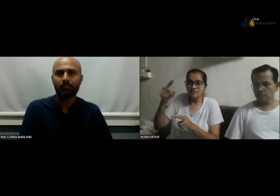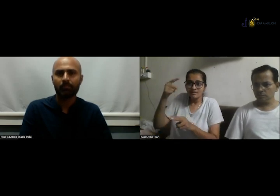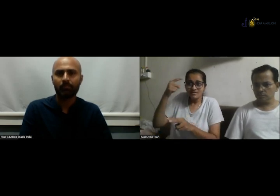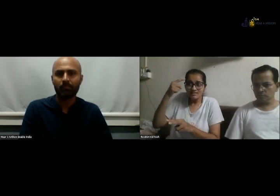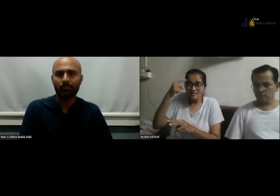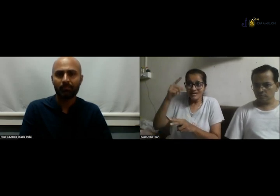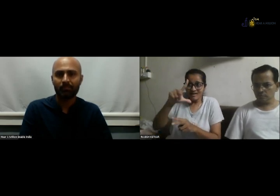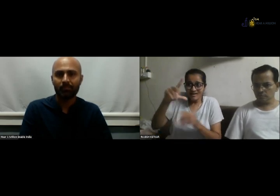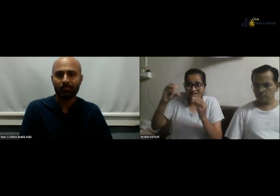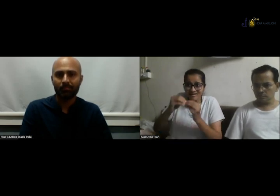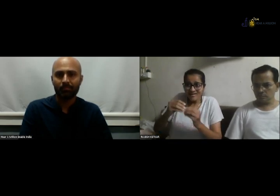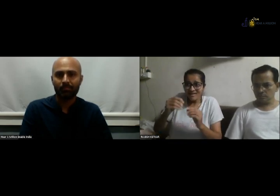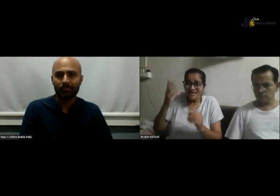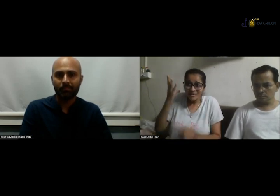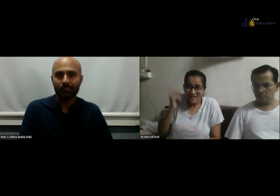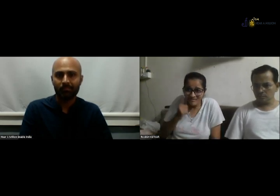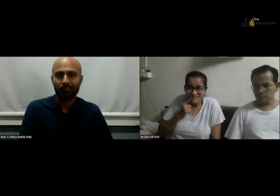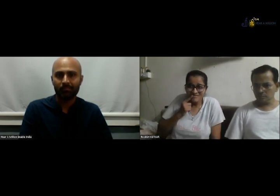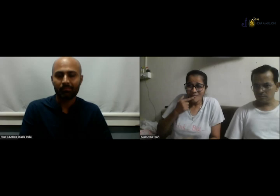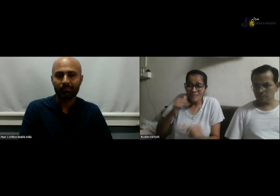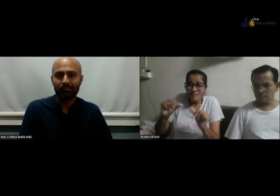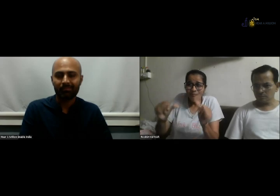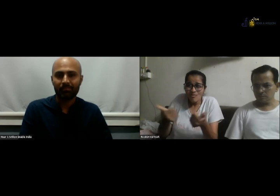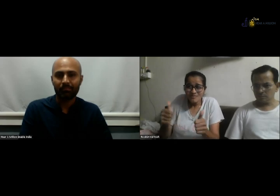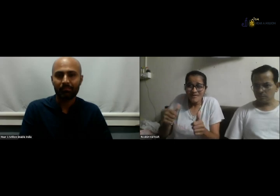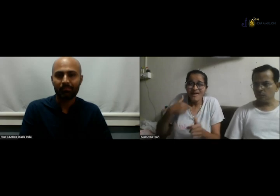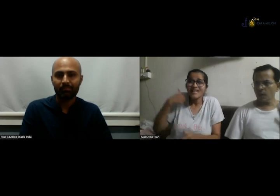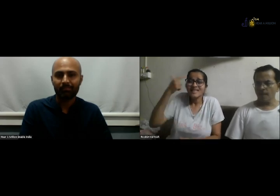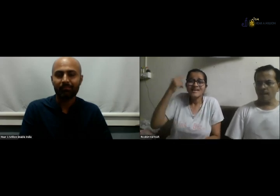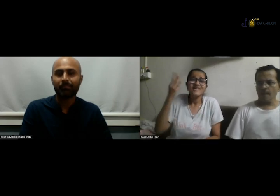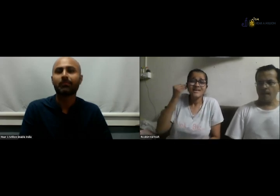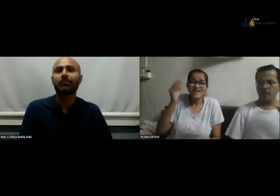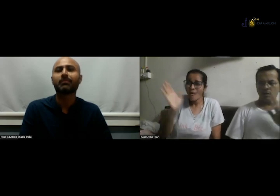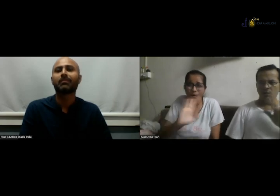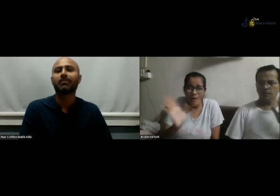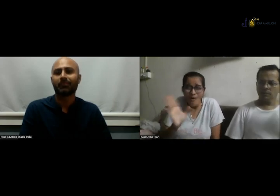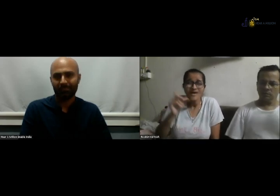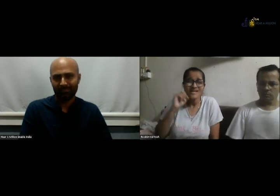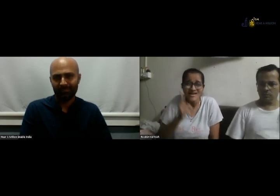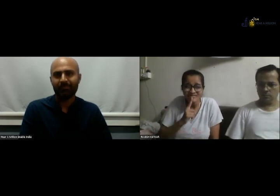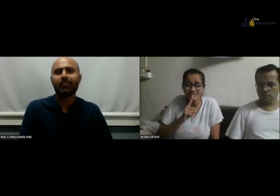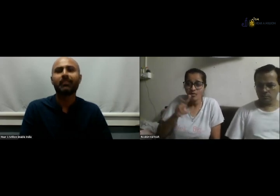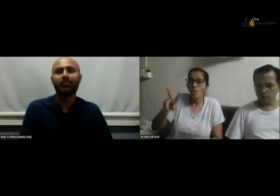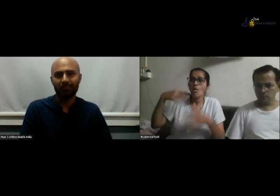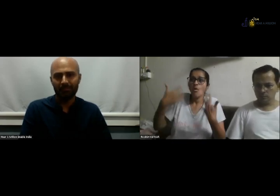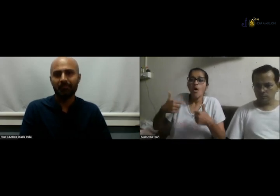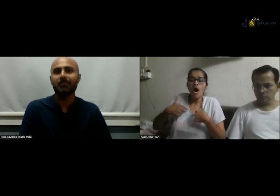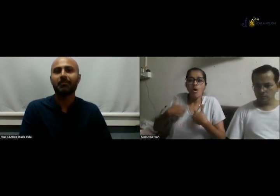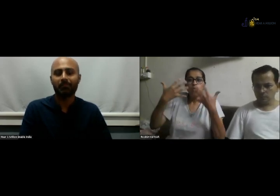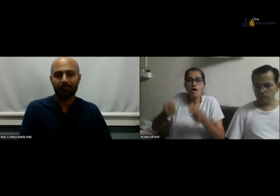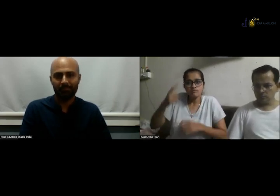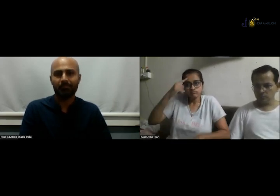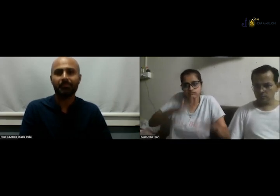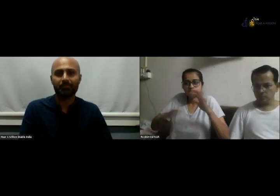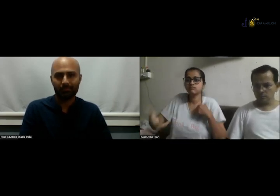Anish, who said that he actually couldn't believe deaf person, a lawyer. So he